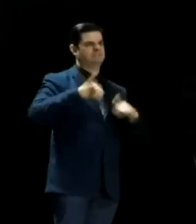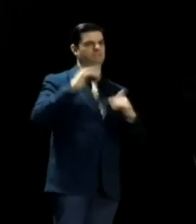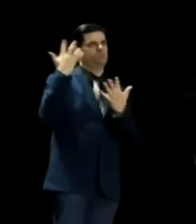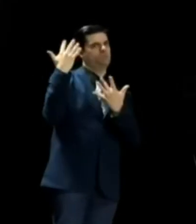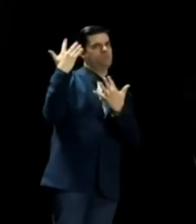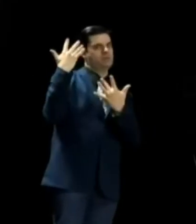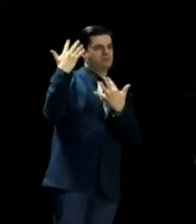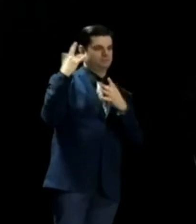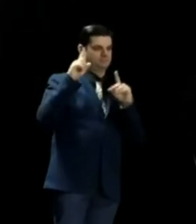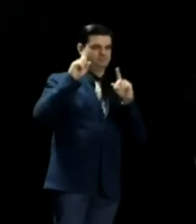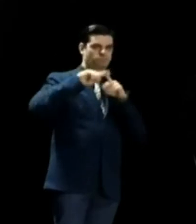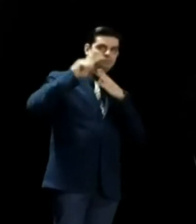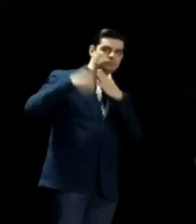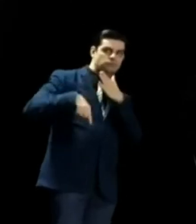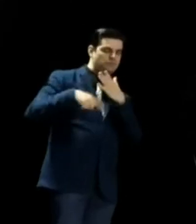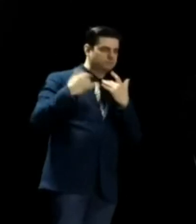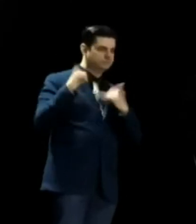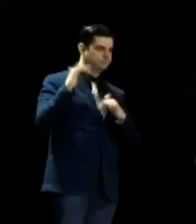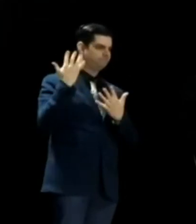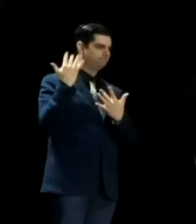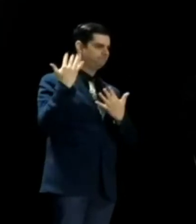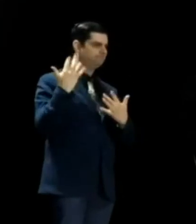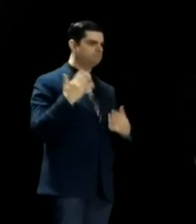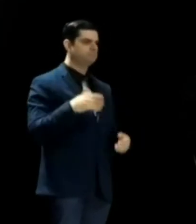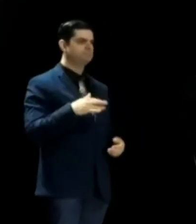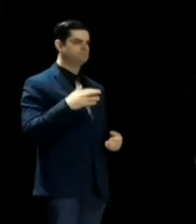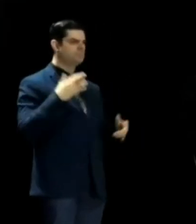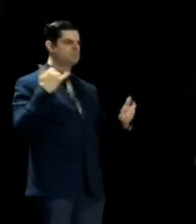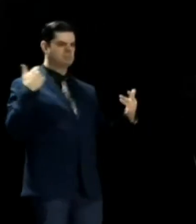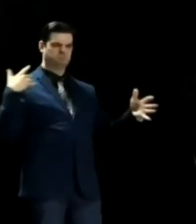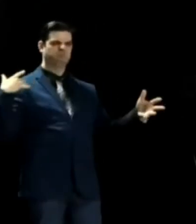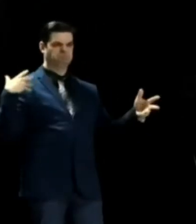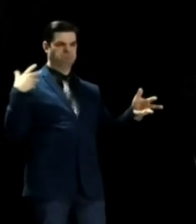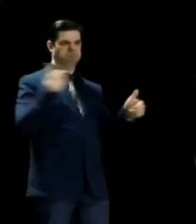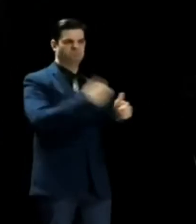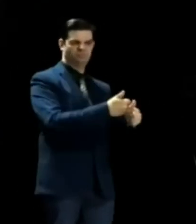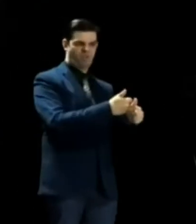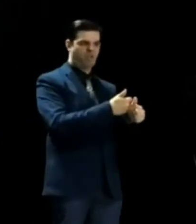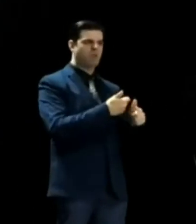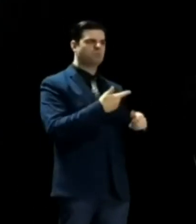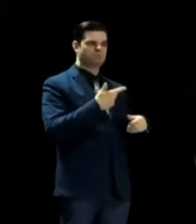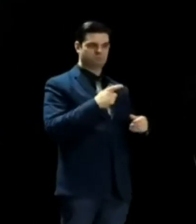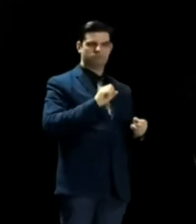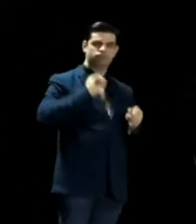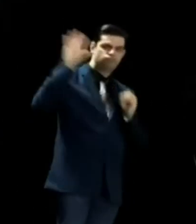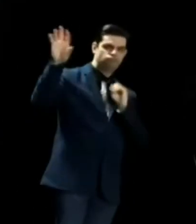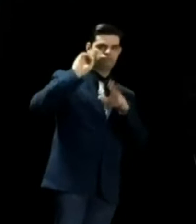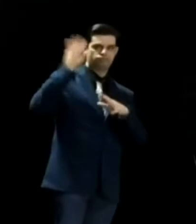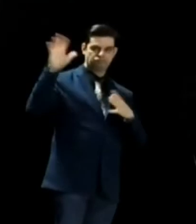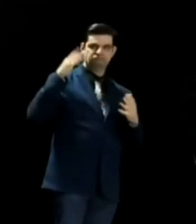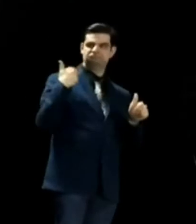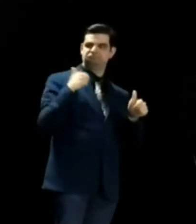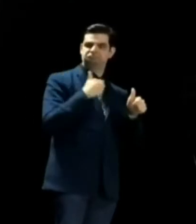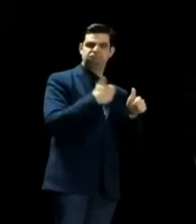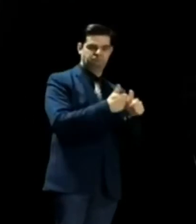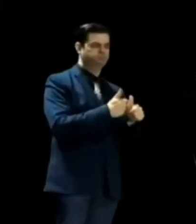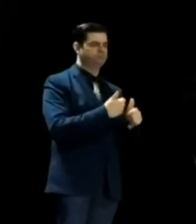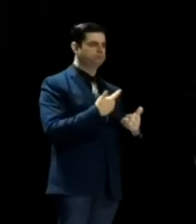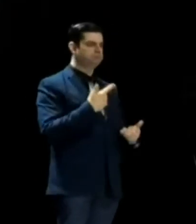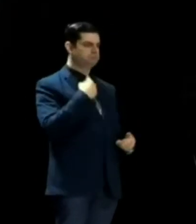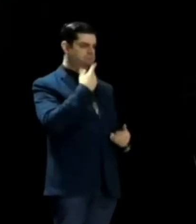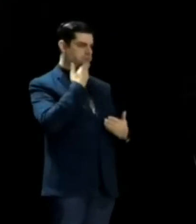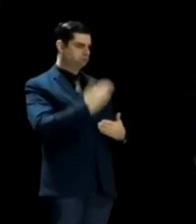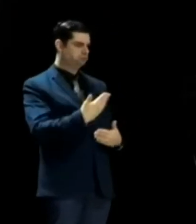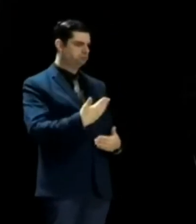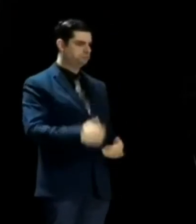we're pretty much in real time. We have 209 tests that are back since yesterday. So if you think about it, we had about